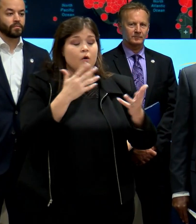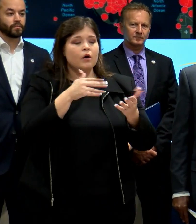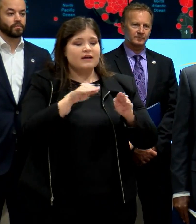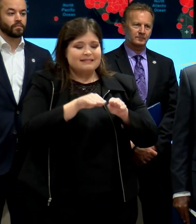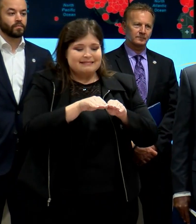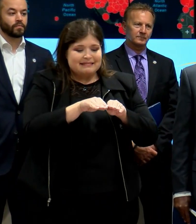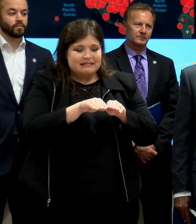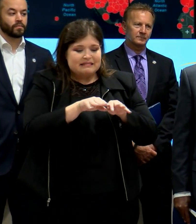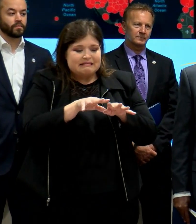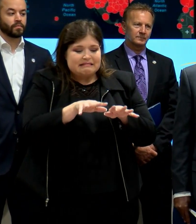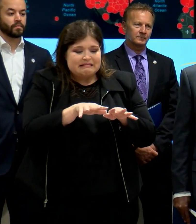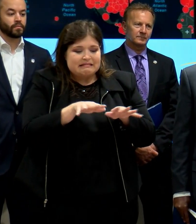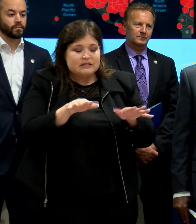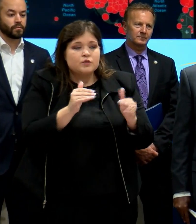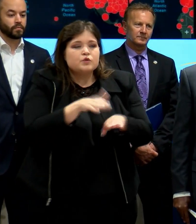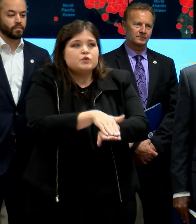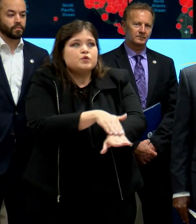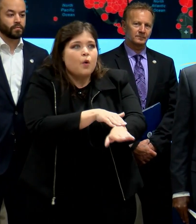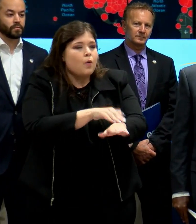doesn't overwhelm our